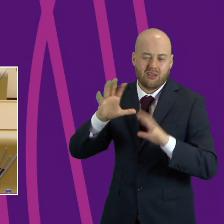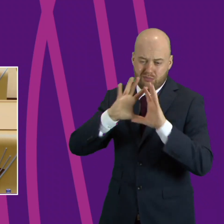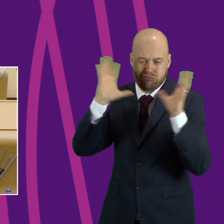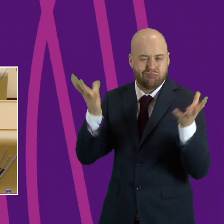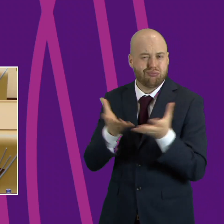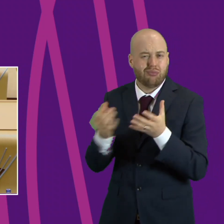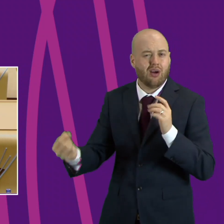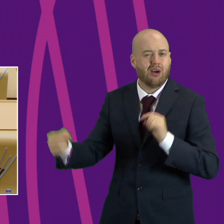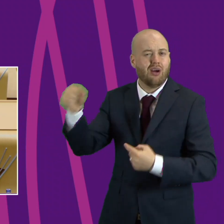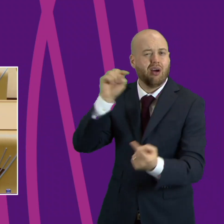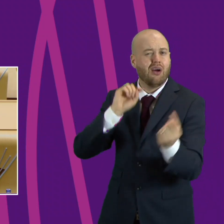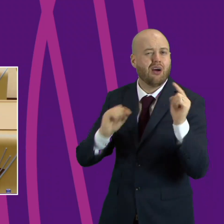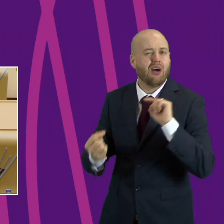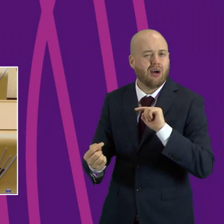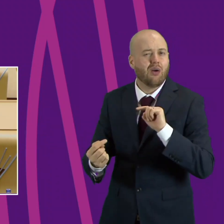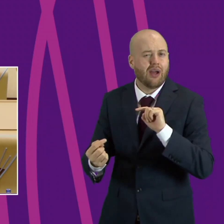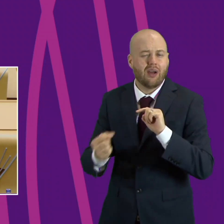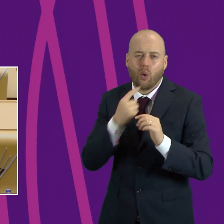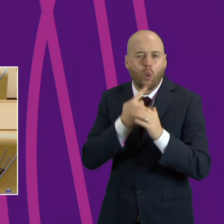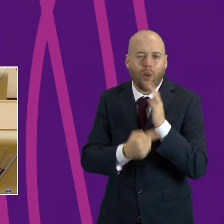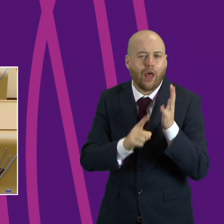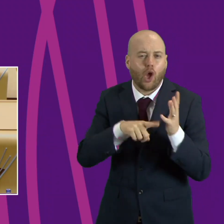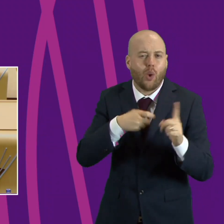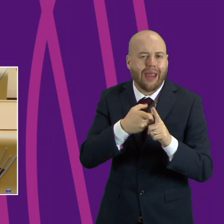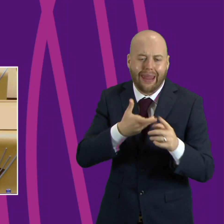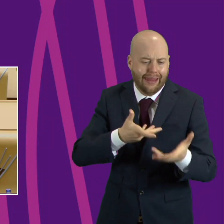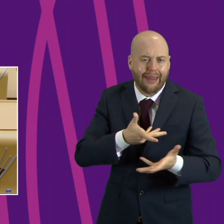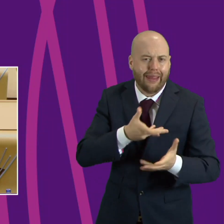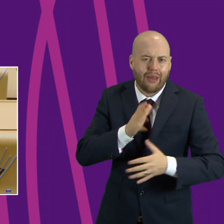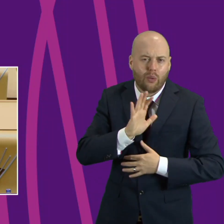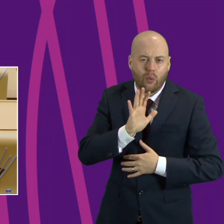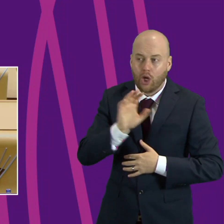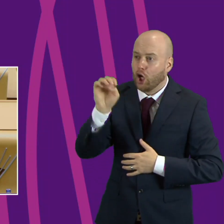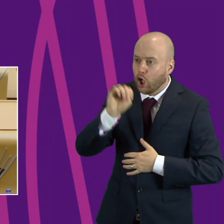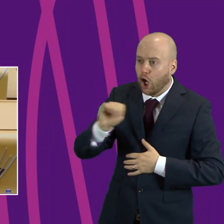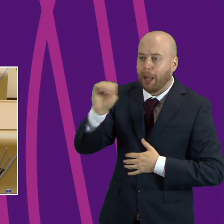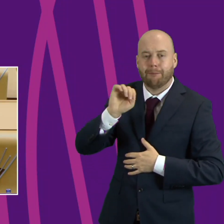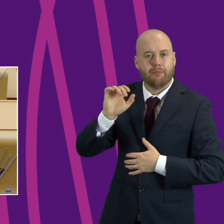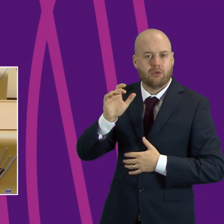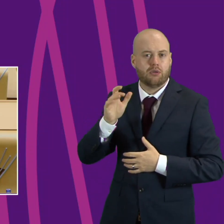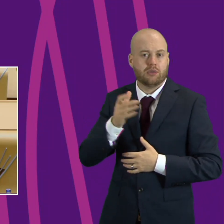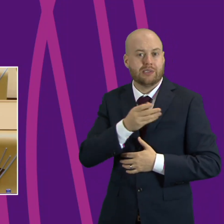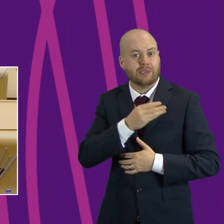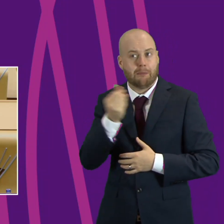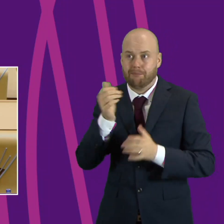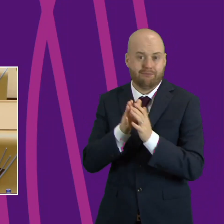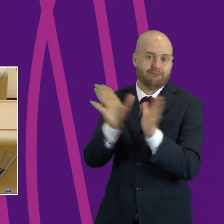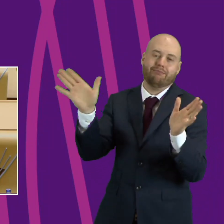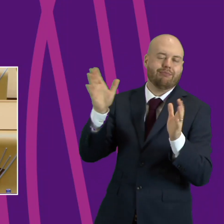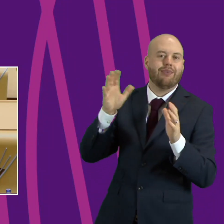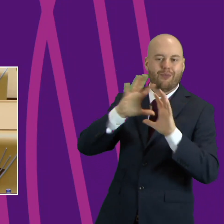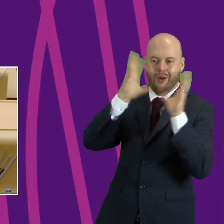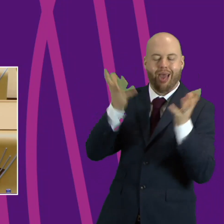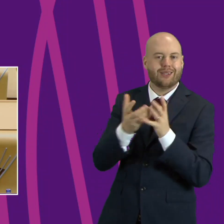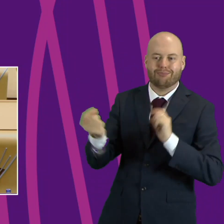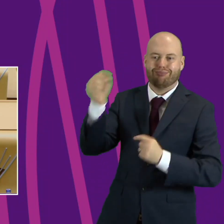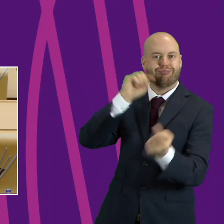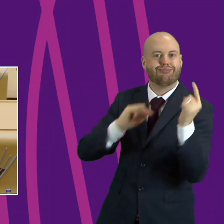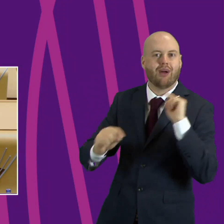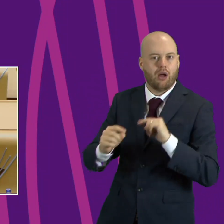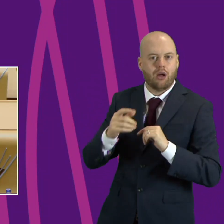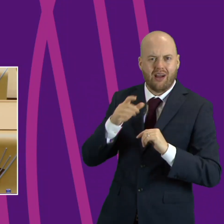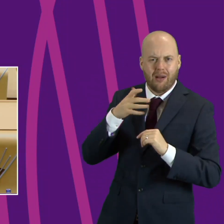only in the four nations of the UK, but particularly in Europe and in some instances wider elsewhere in the